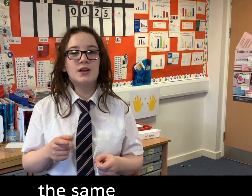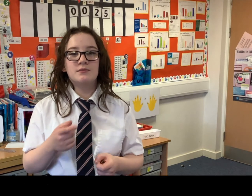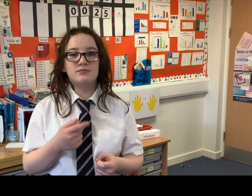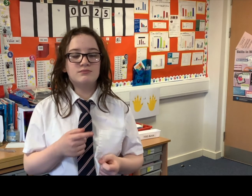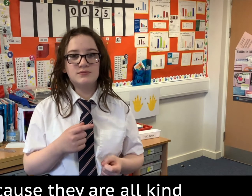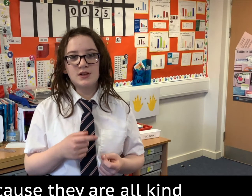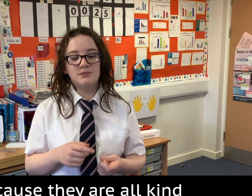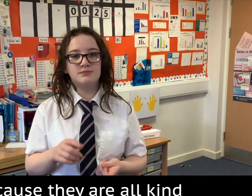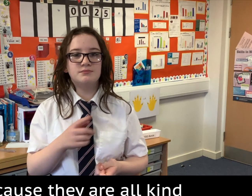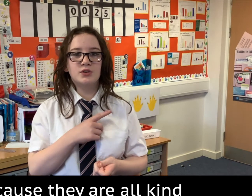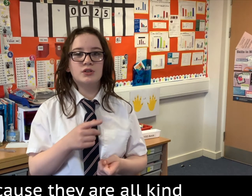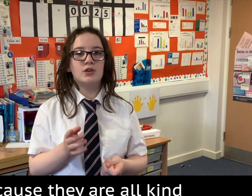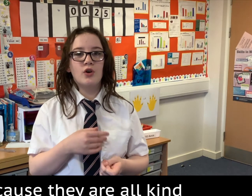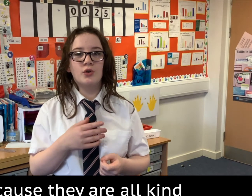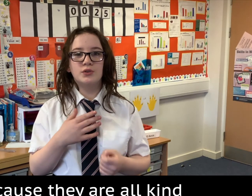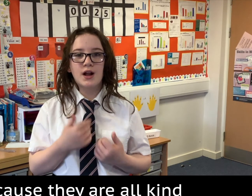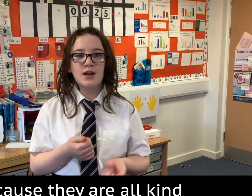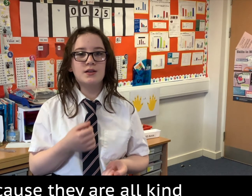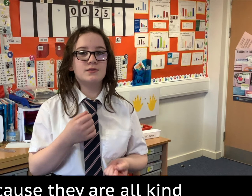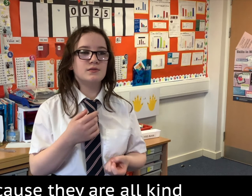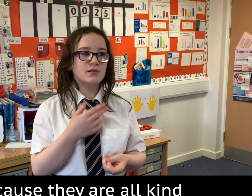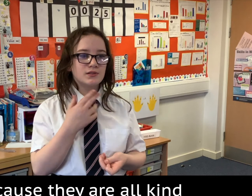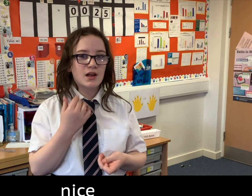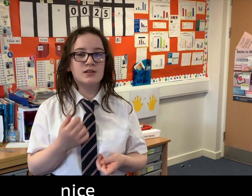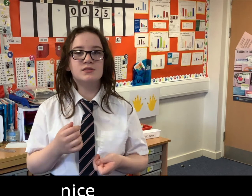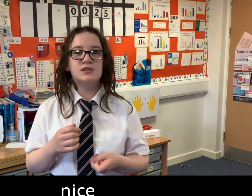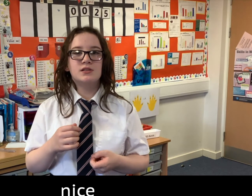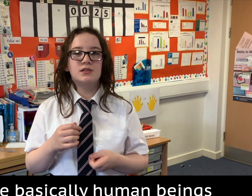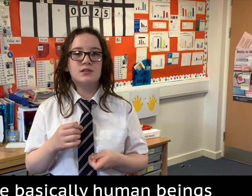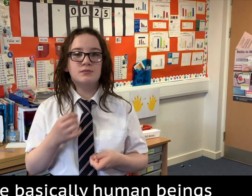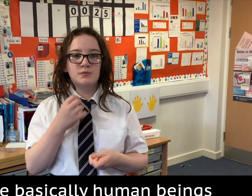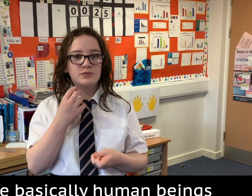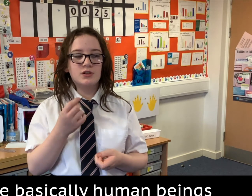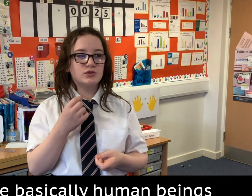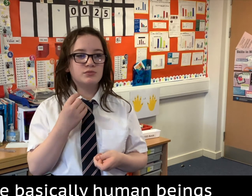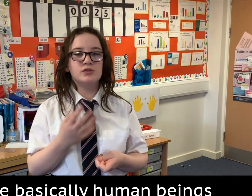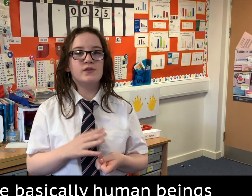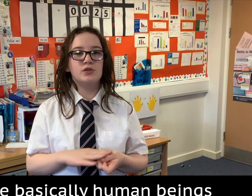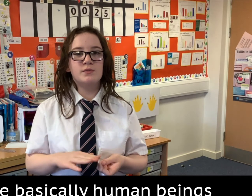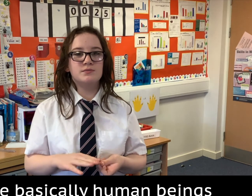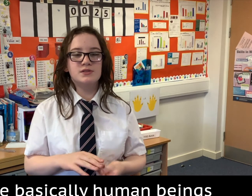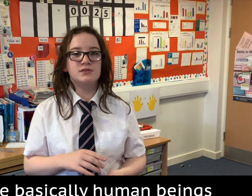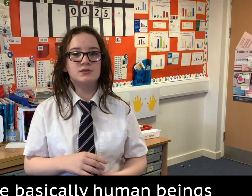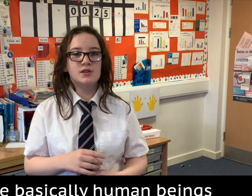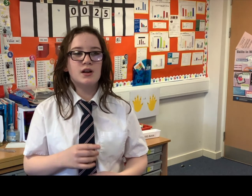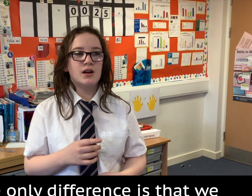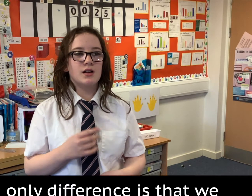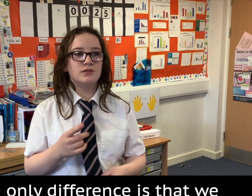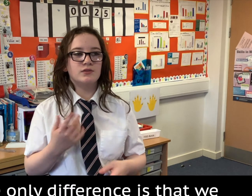same because they're all kind now. They should be human